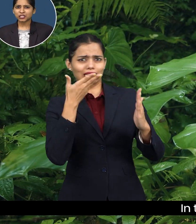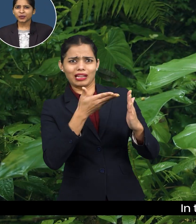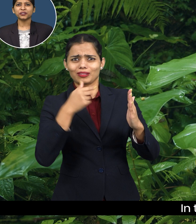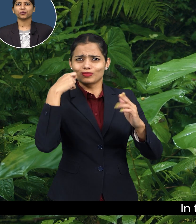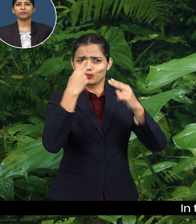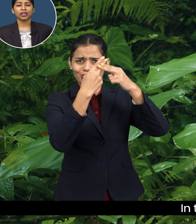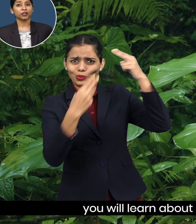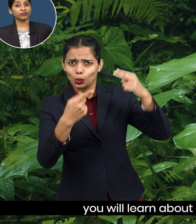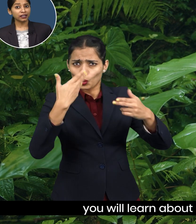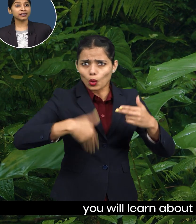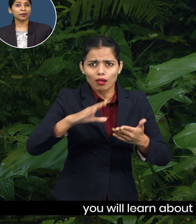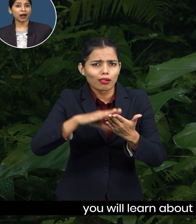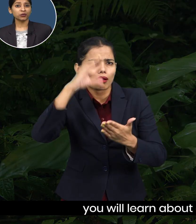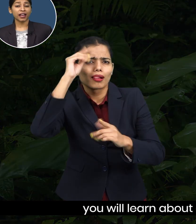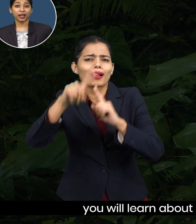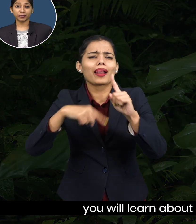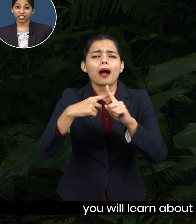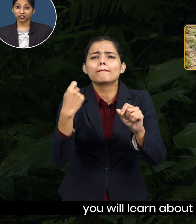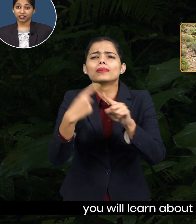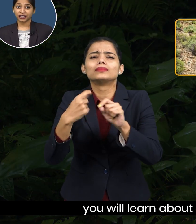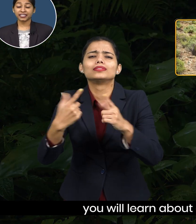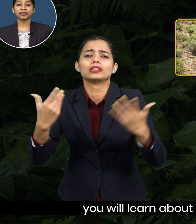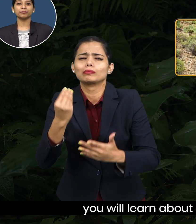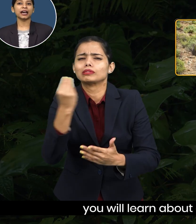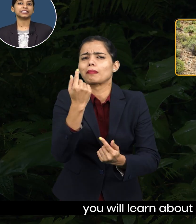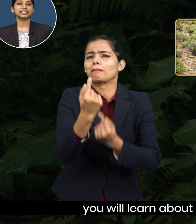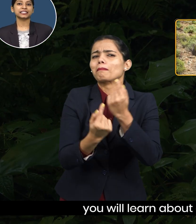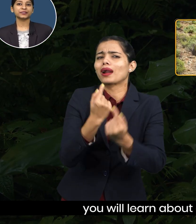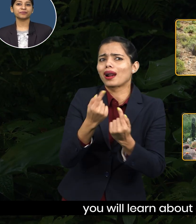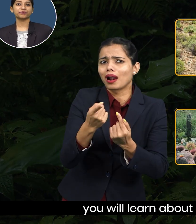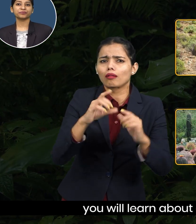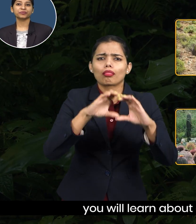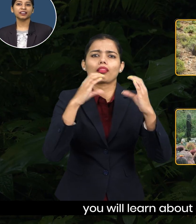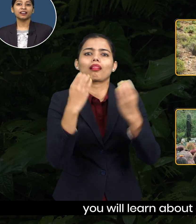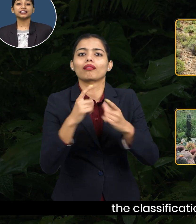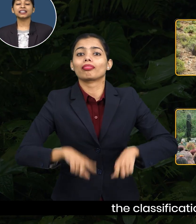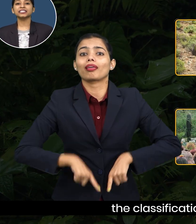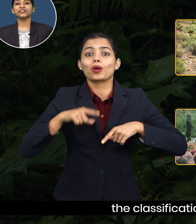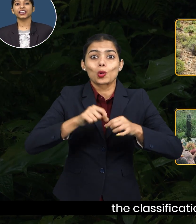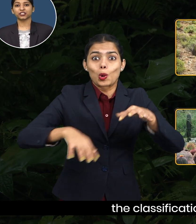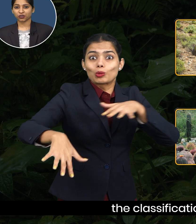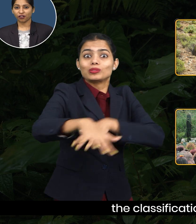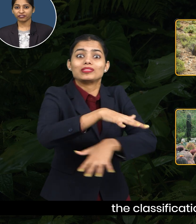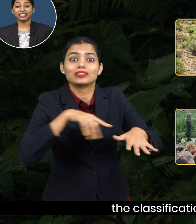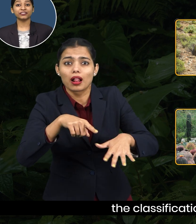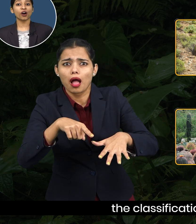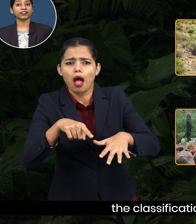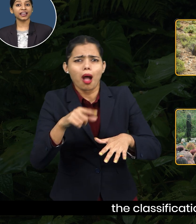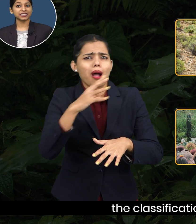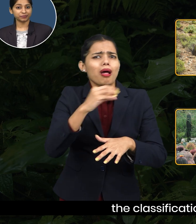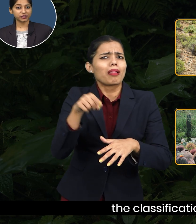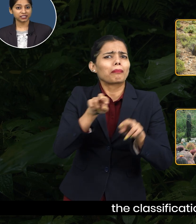In this video, you will learn about adaptation in some plants, the classification of